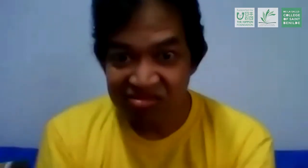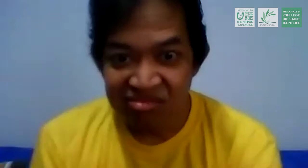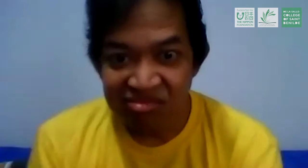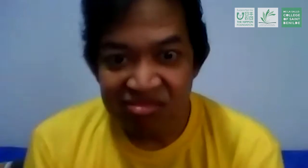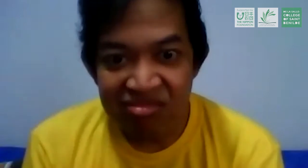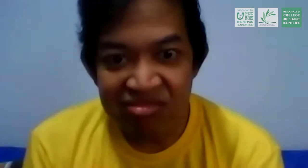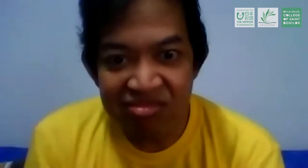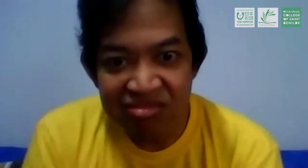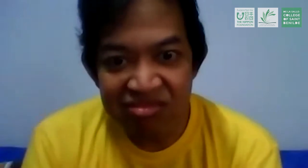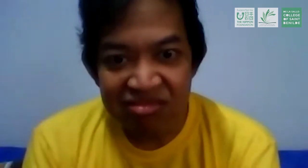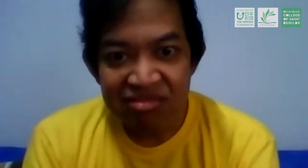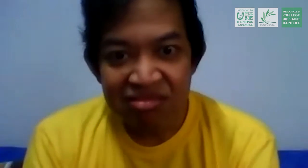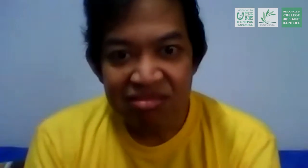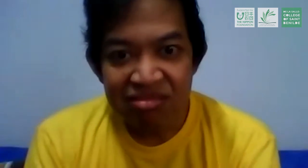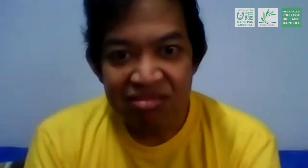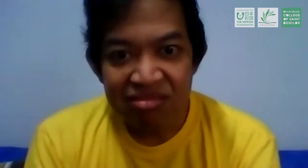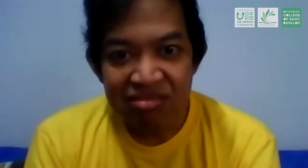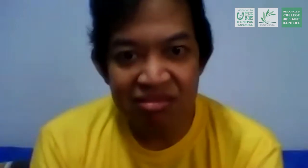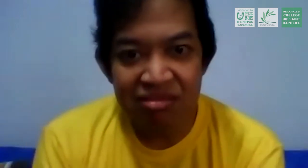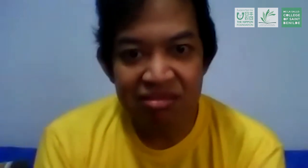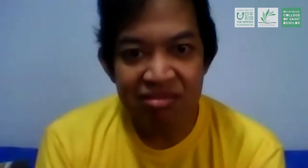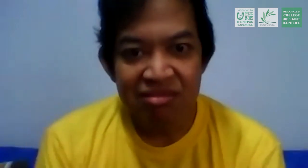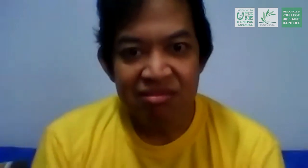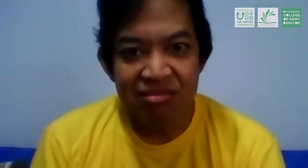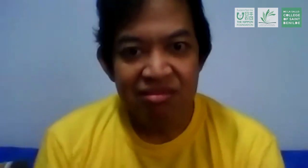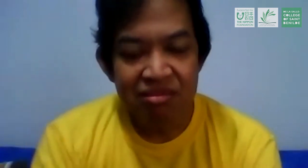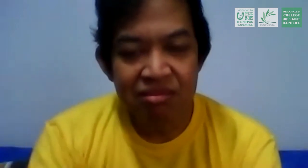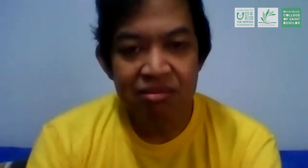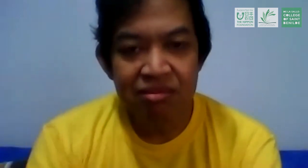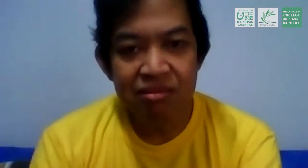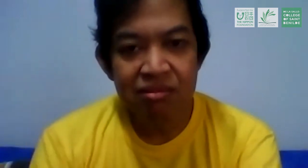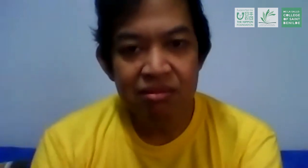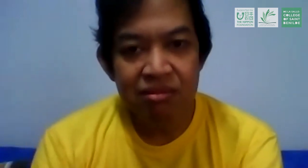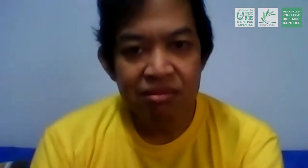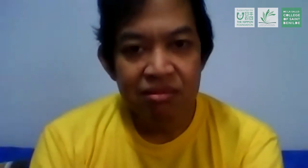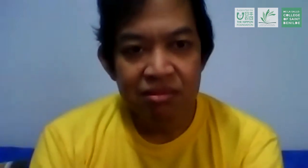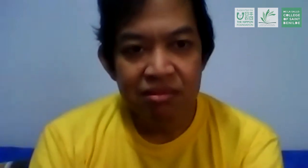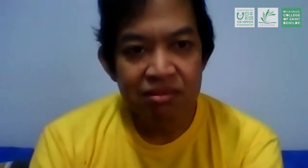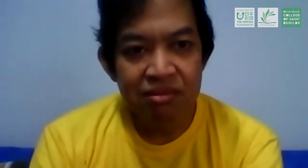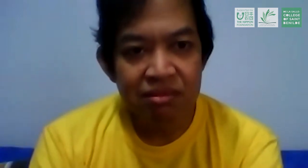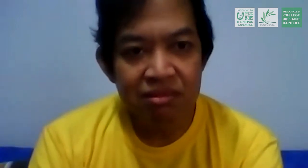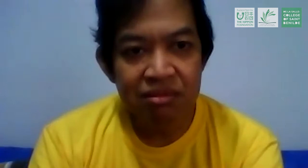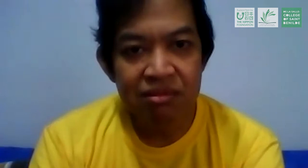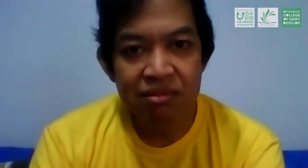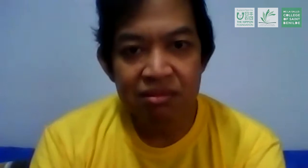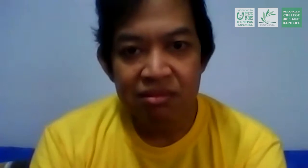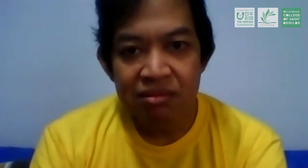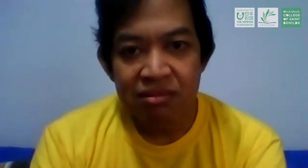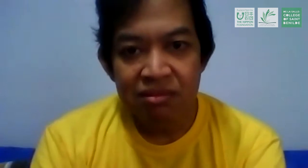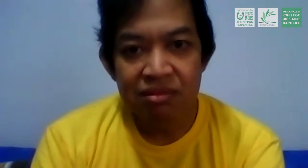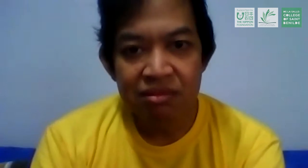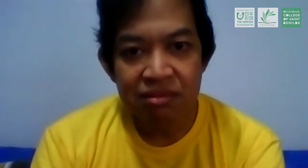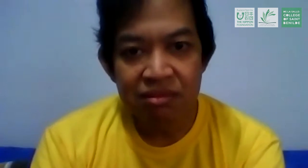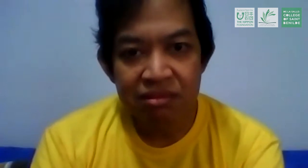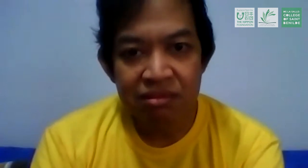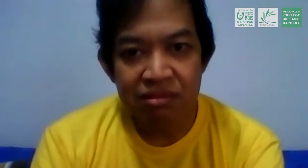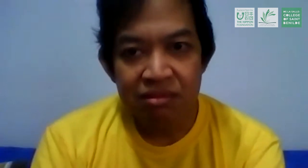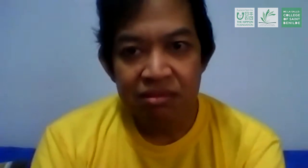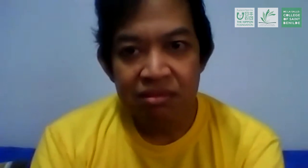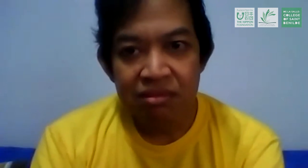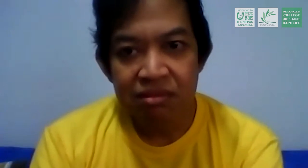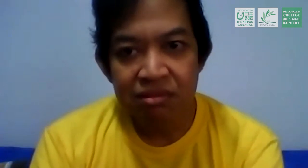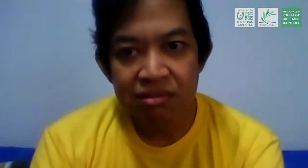banana, because there's no this it is not only one sign for a banana.